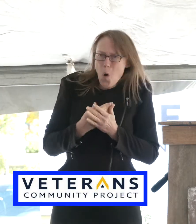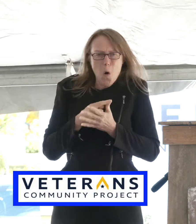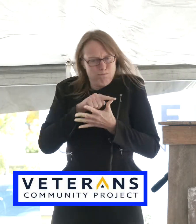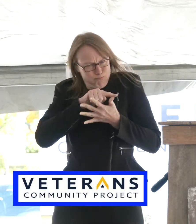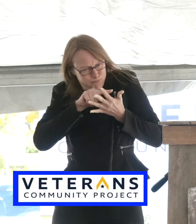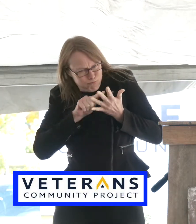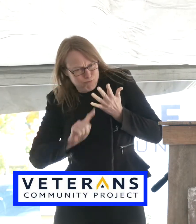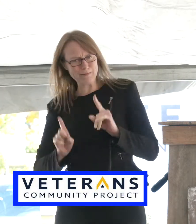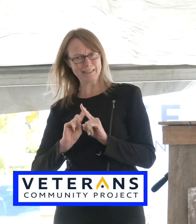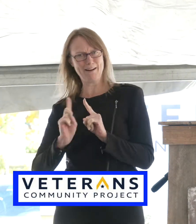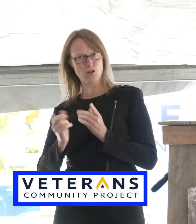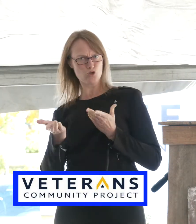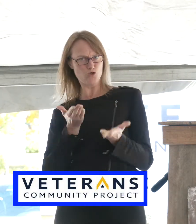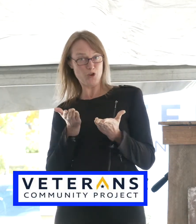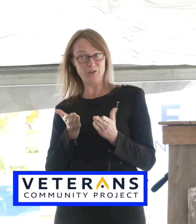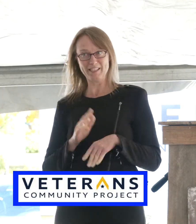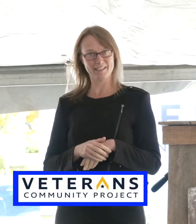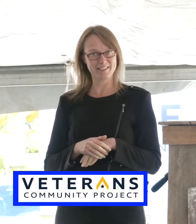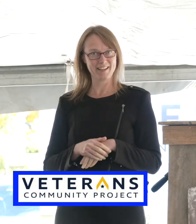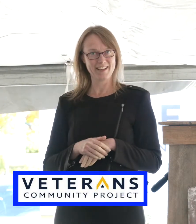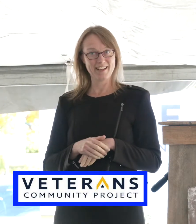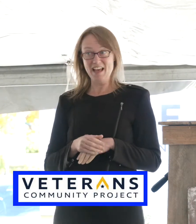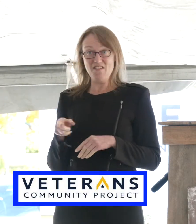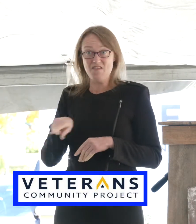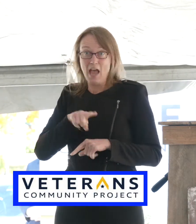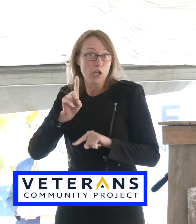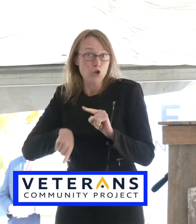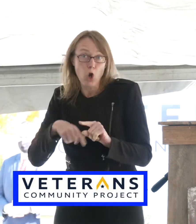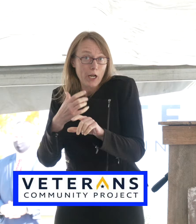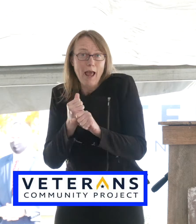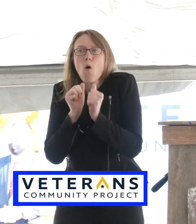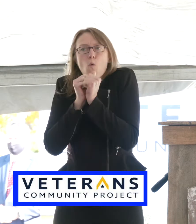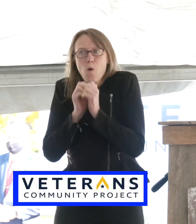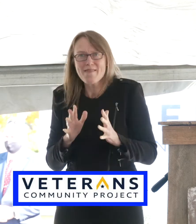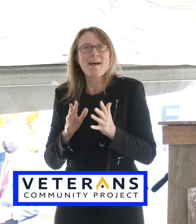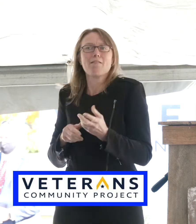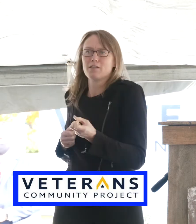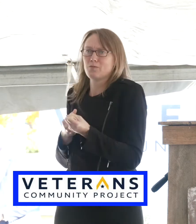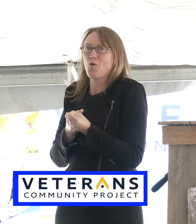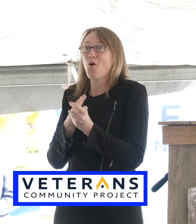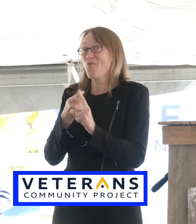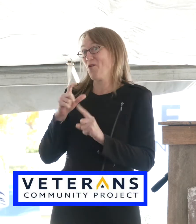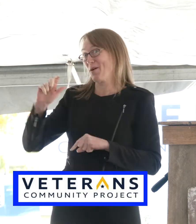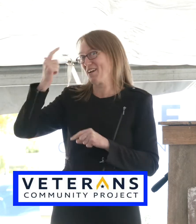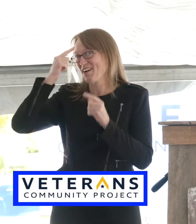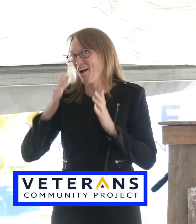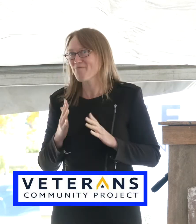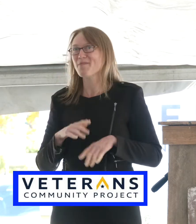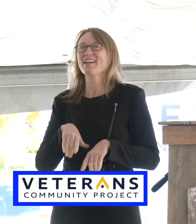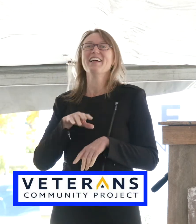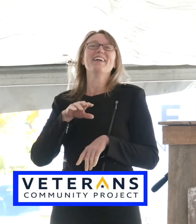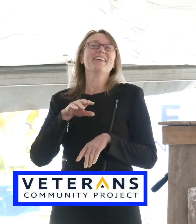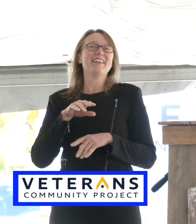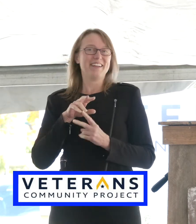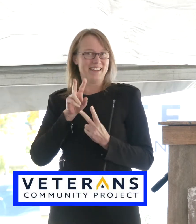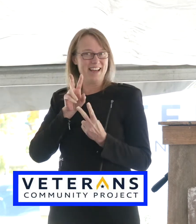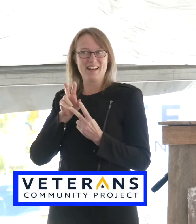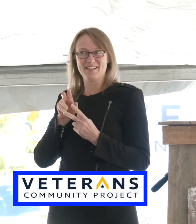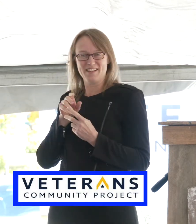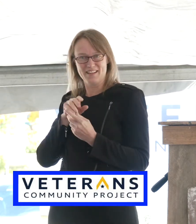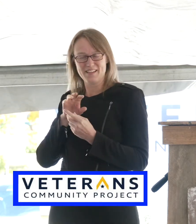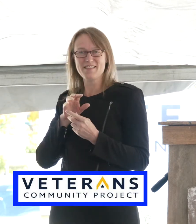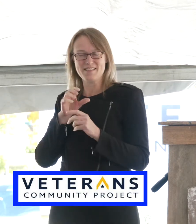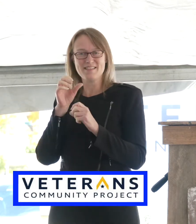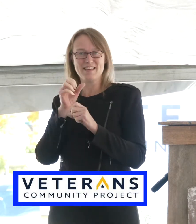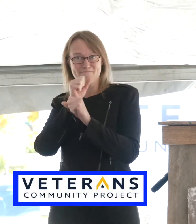of the mayor, the governor, and the Veterans Project, along with myself and the alderman. So it takes a team,